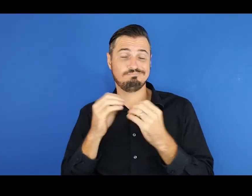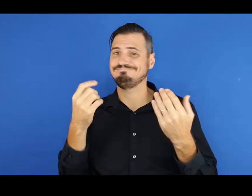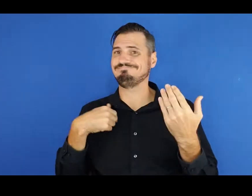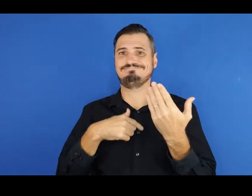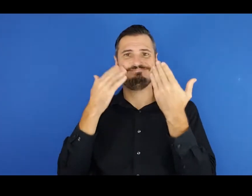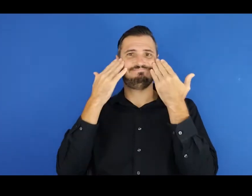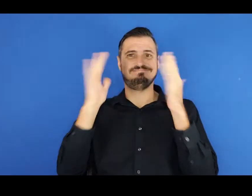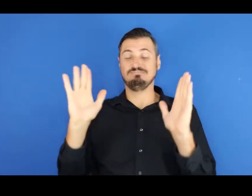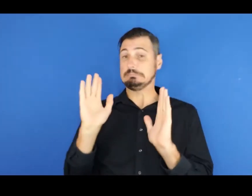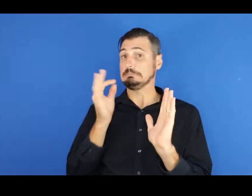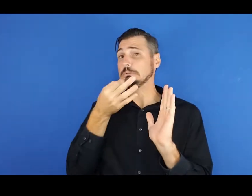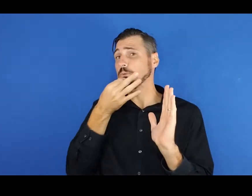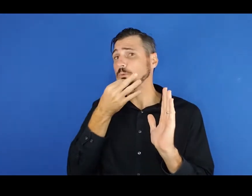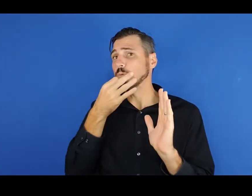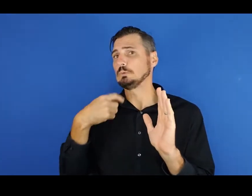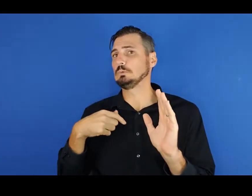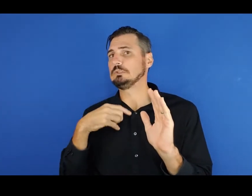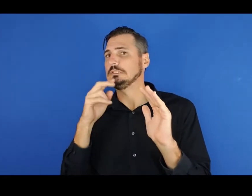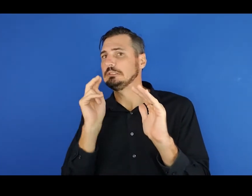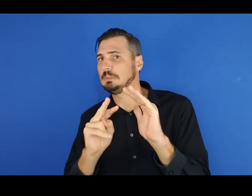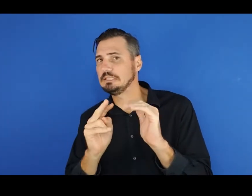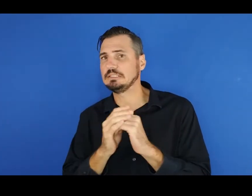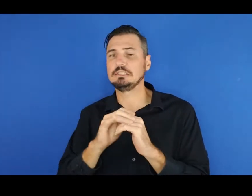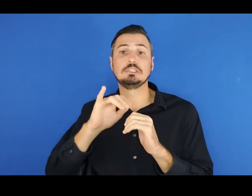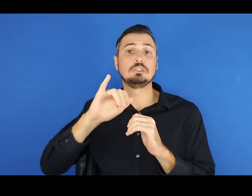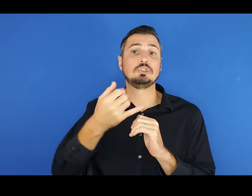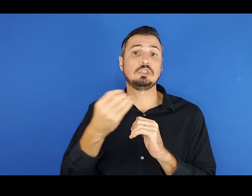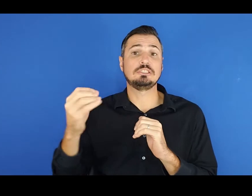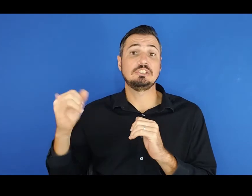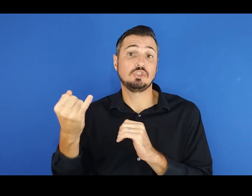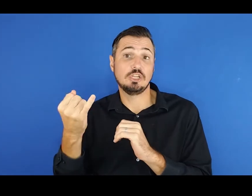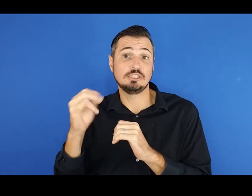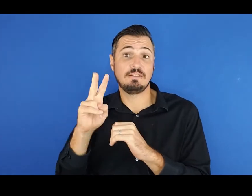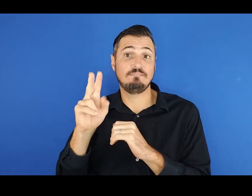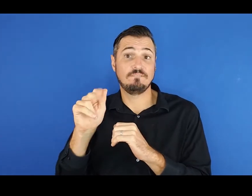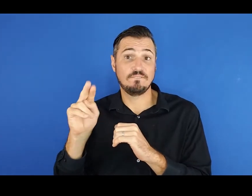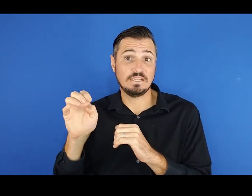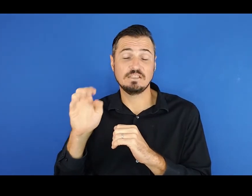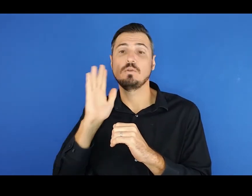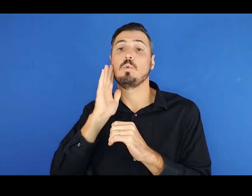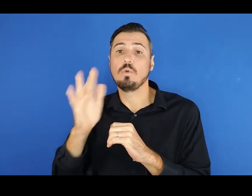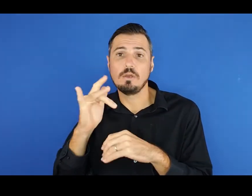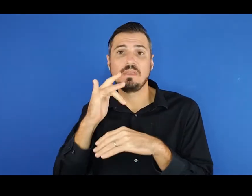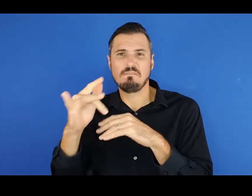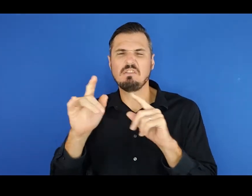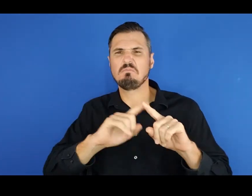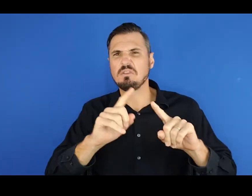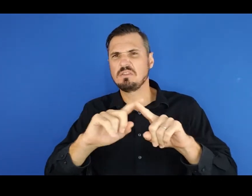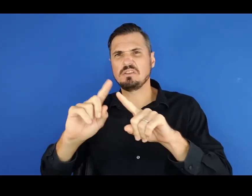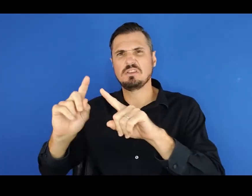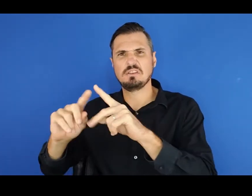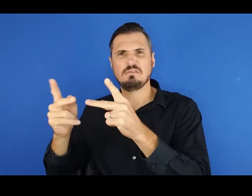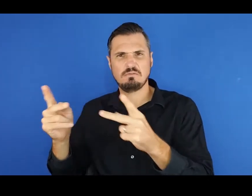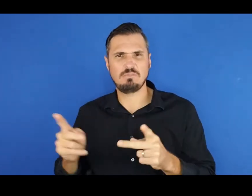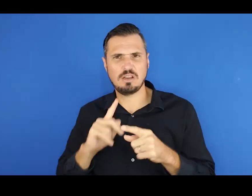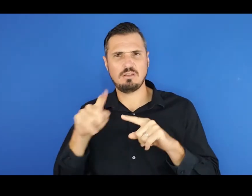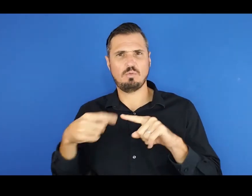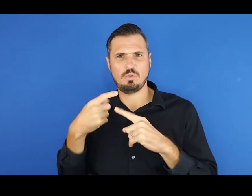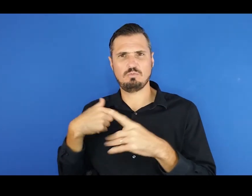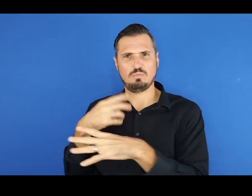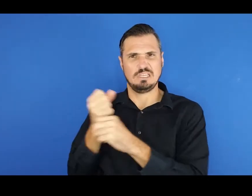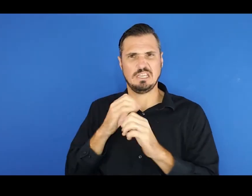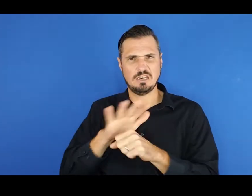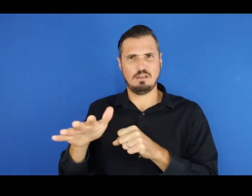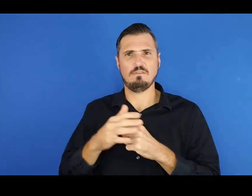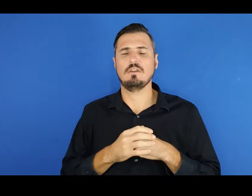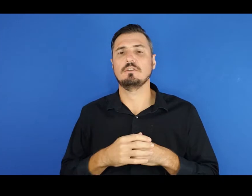expect it soon. Johnson & Johnson vaccine will be available at more locations as supply increases. Vaccines are